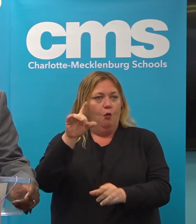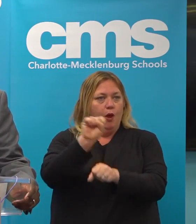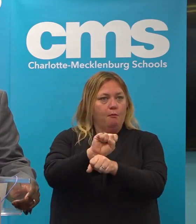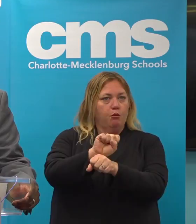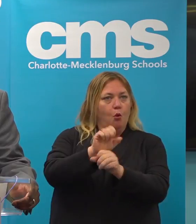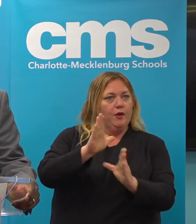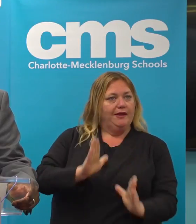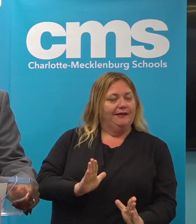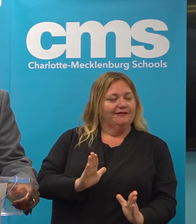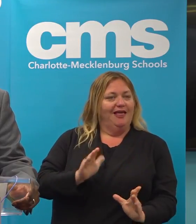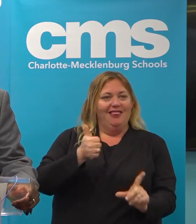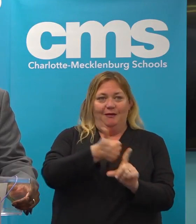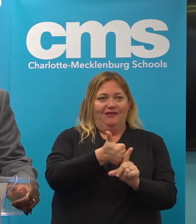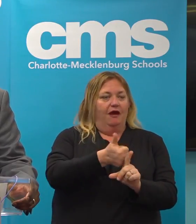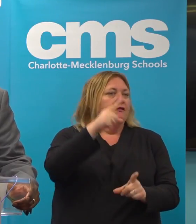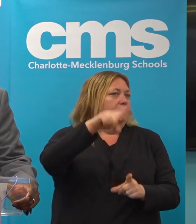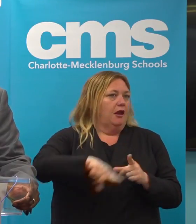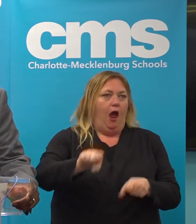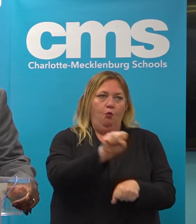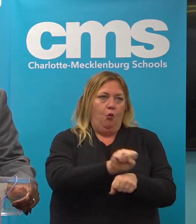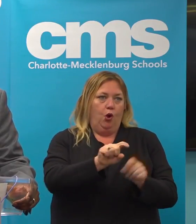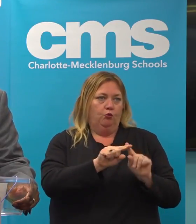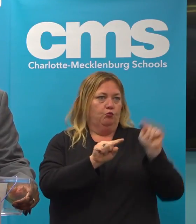employees who cannot work remotely.